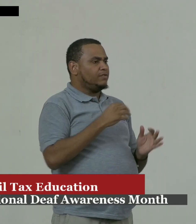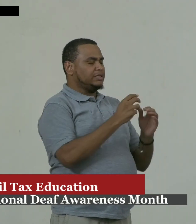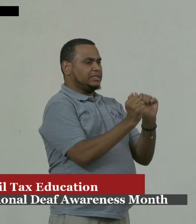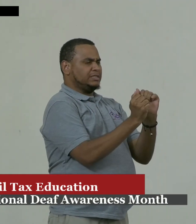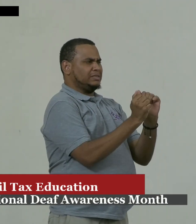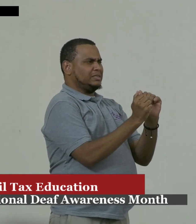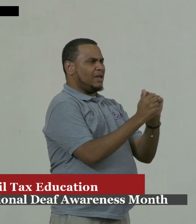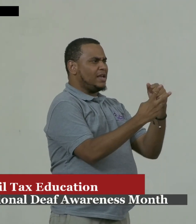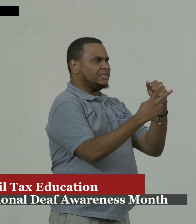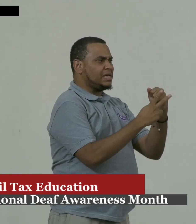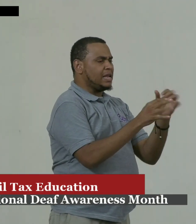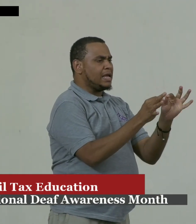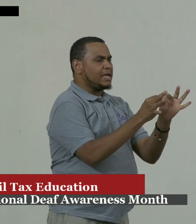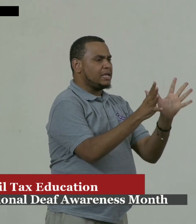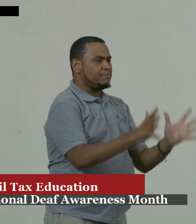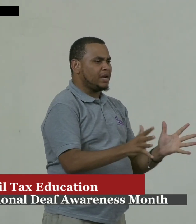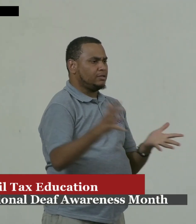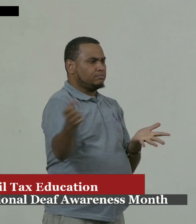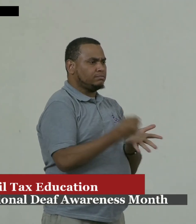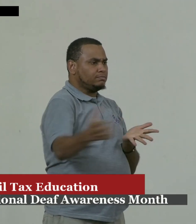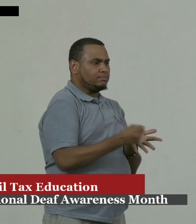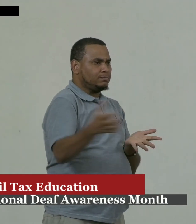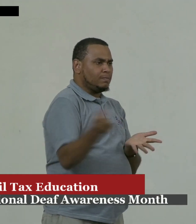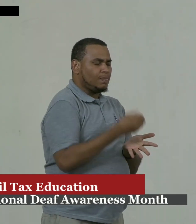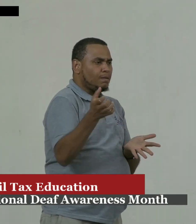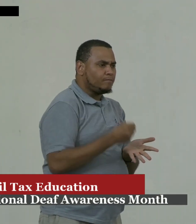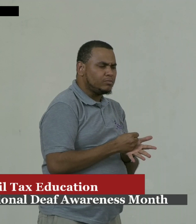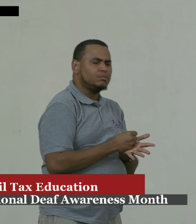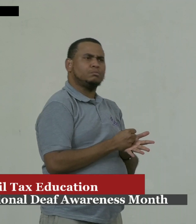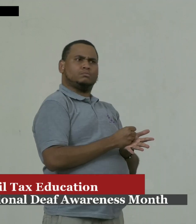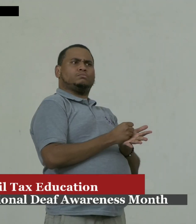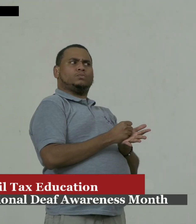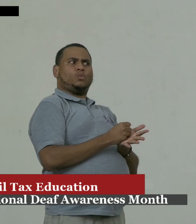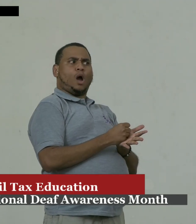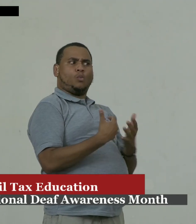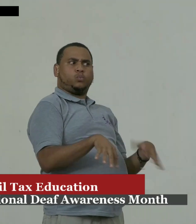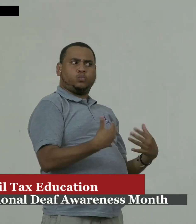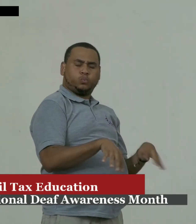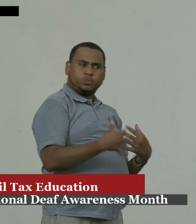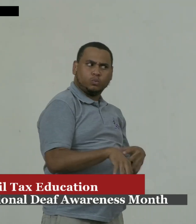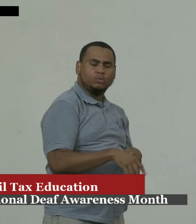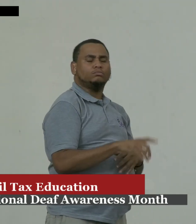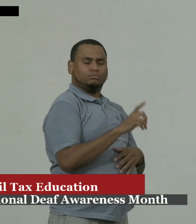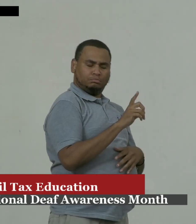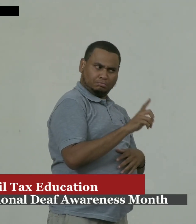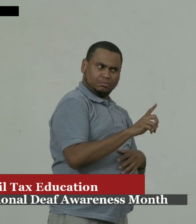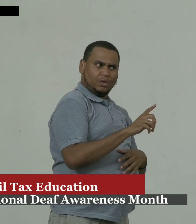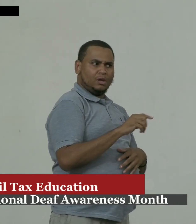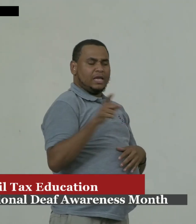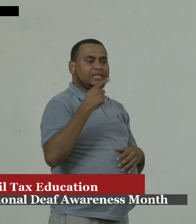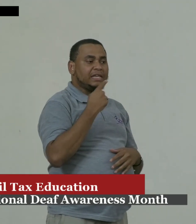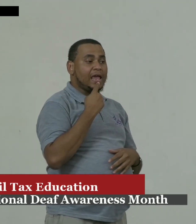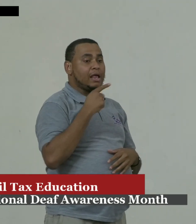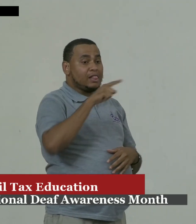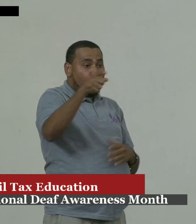see that we have 17 interpreters that are employed already. Wow, that's